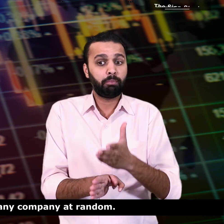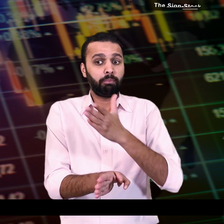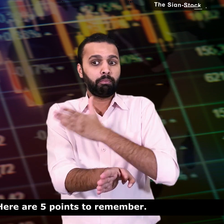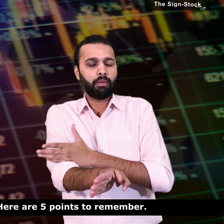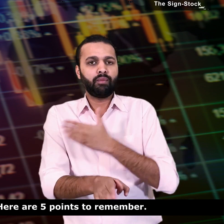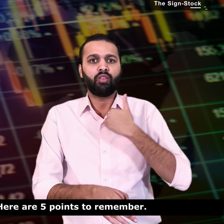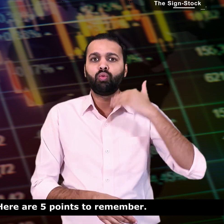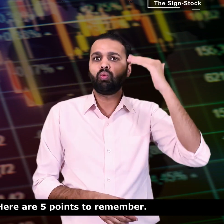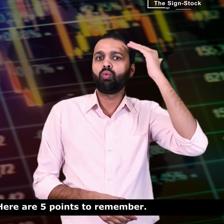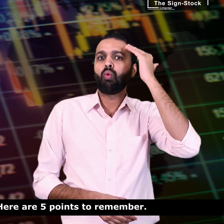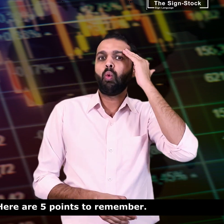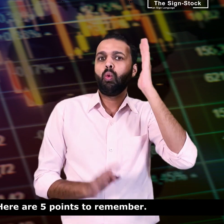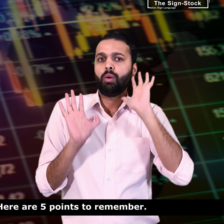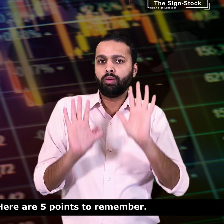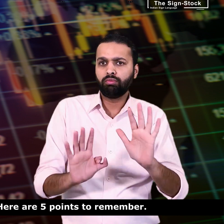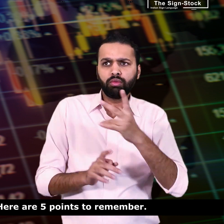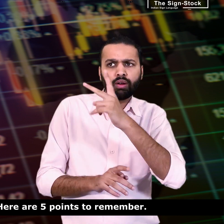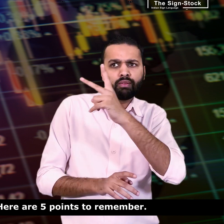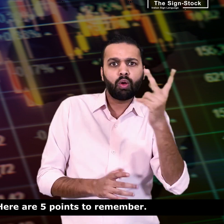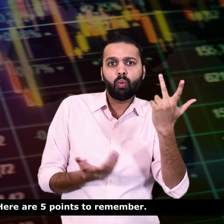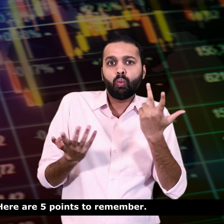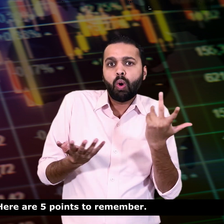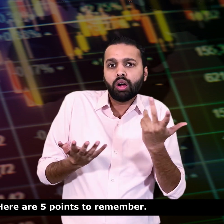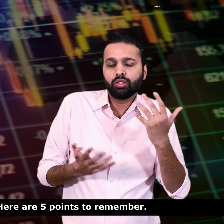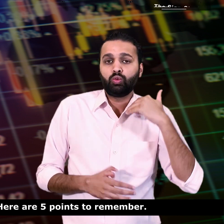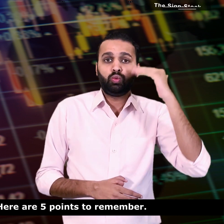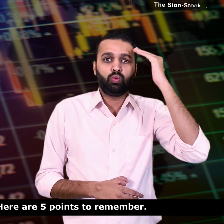Prior knowledge is a must. Here are five points to remember.